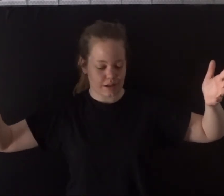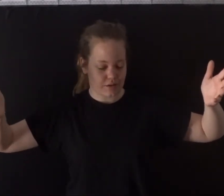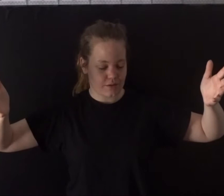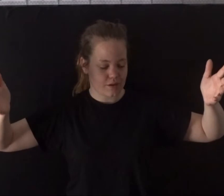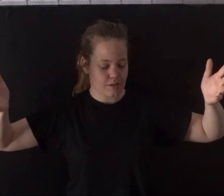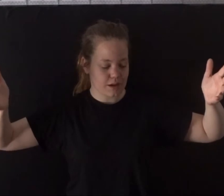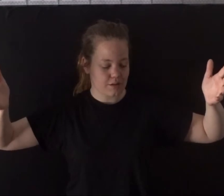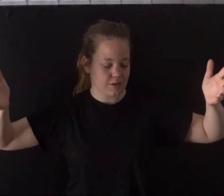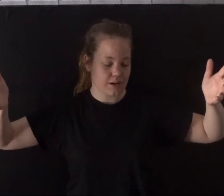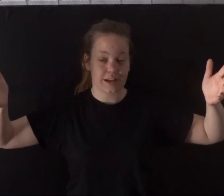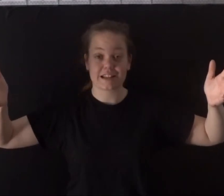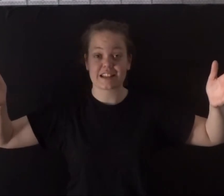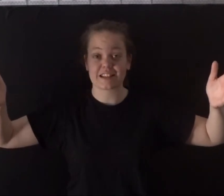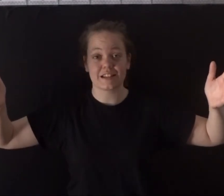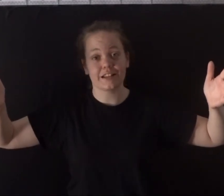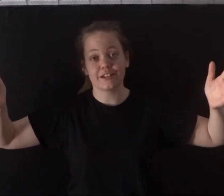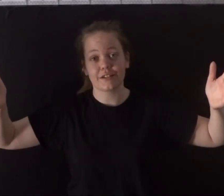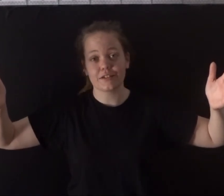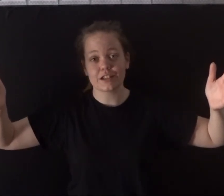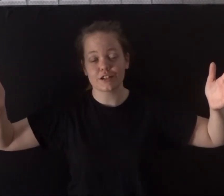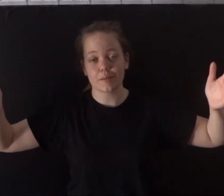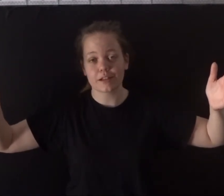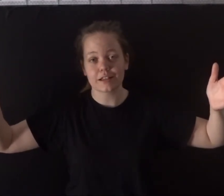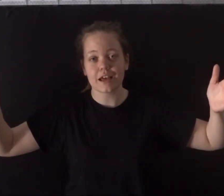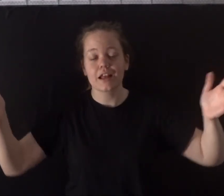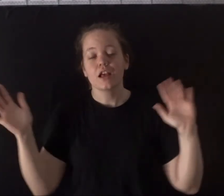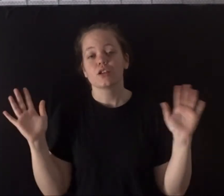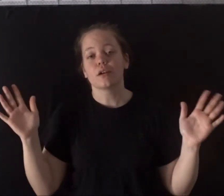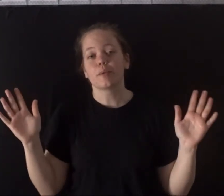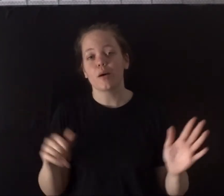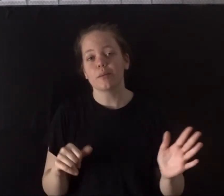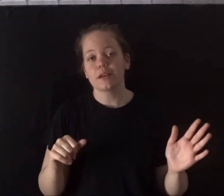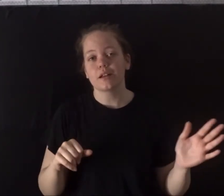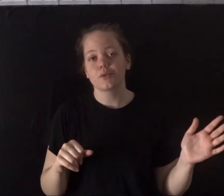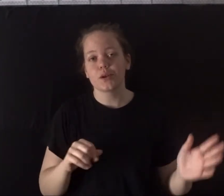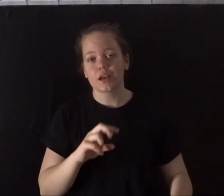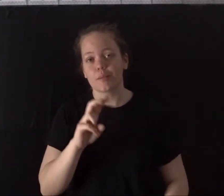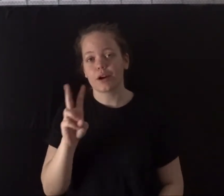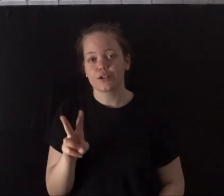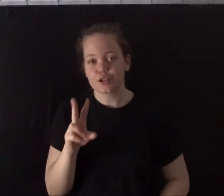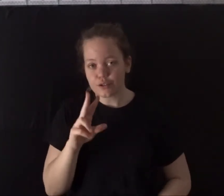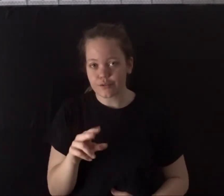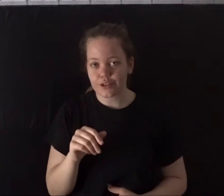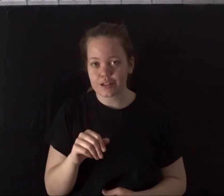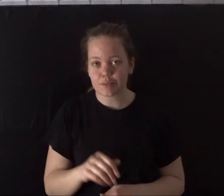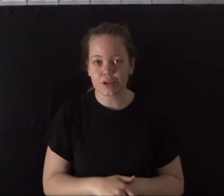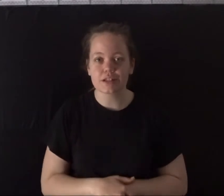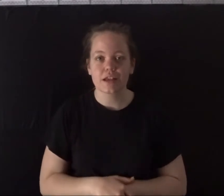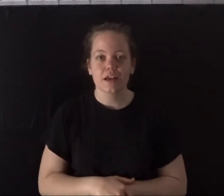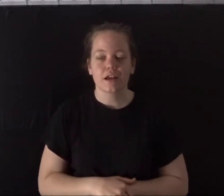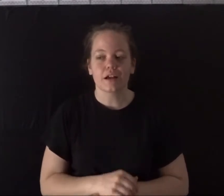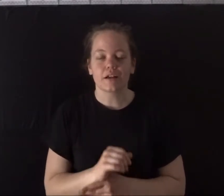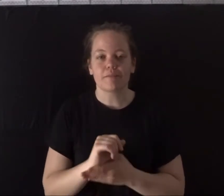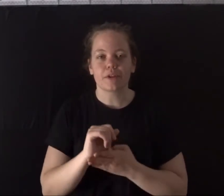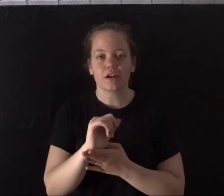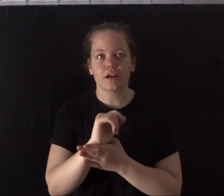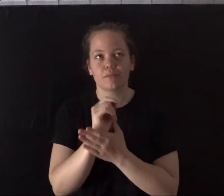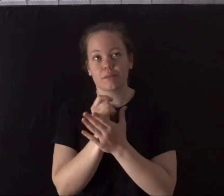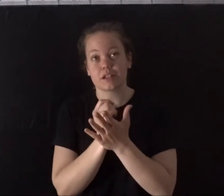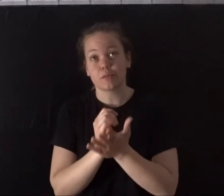even know how many I fit in, like 16 or 15 or something like that. So I'll probably end up doing a part 2 for the sports, maybe tomorrow